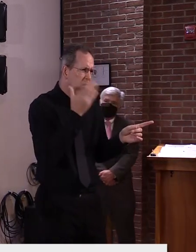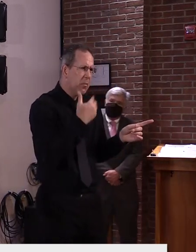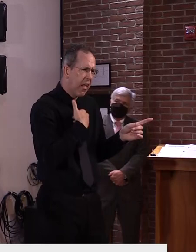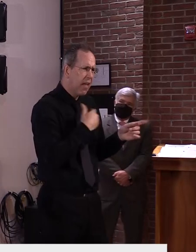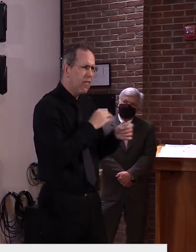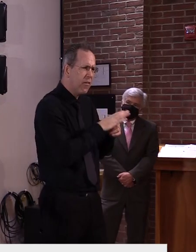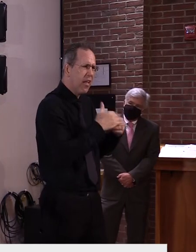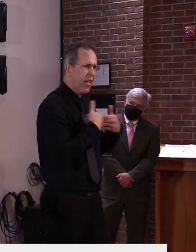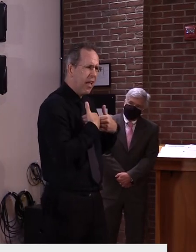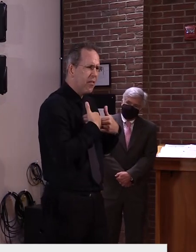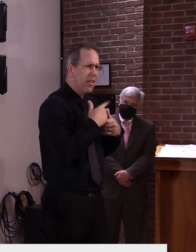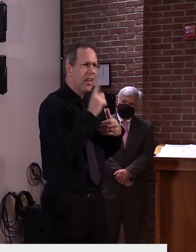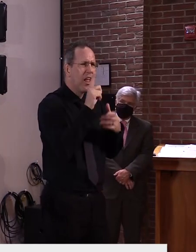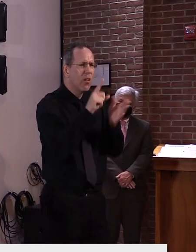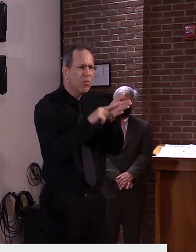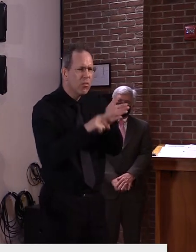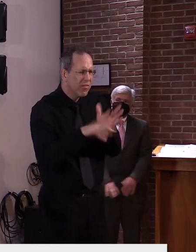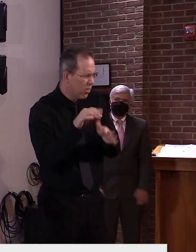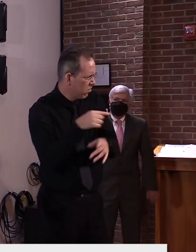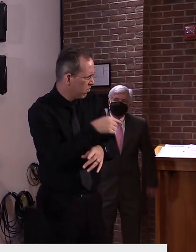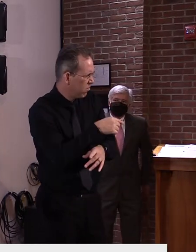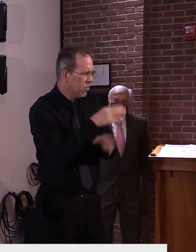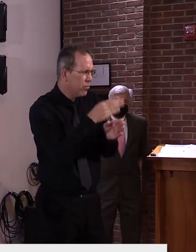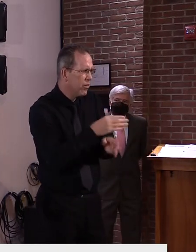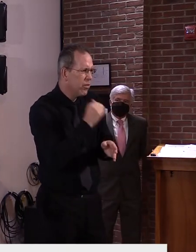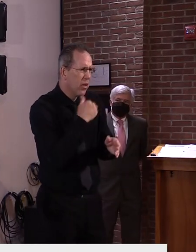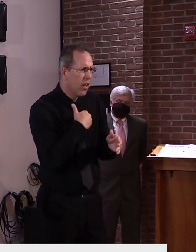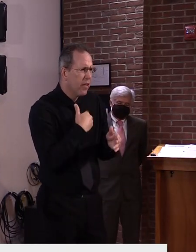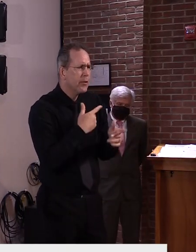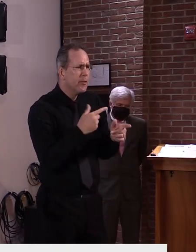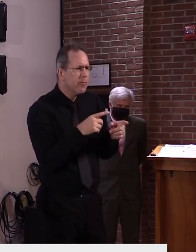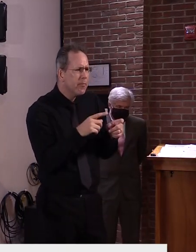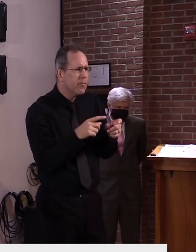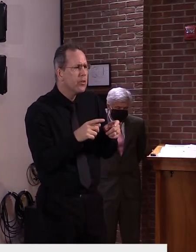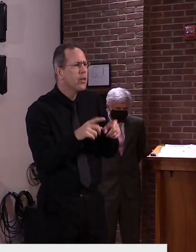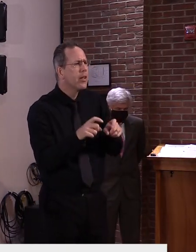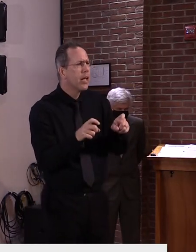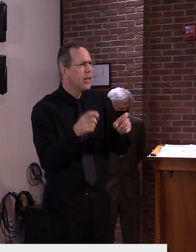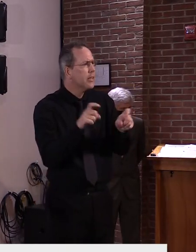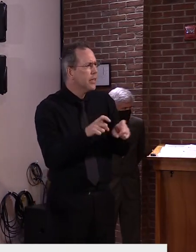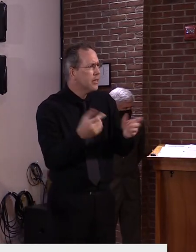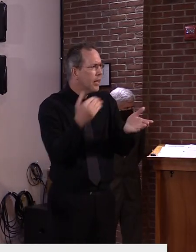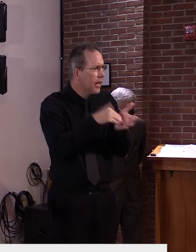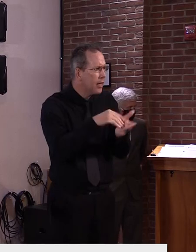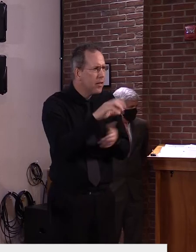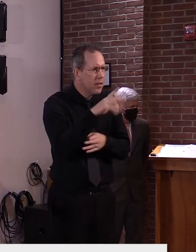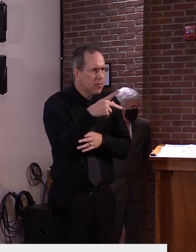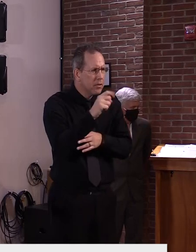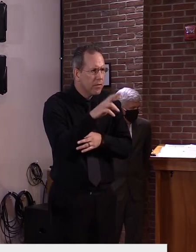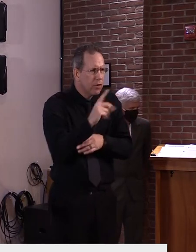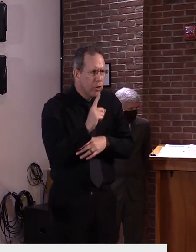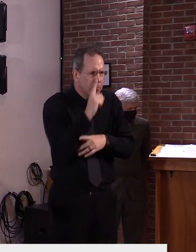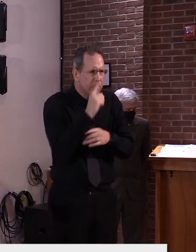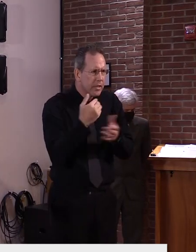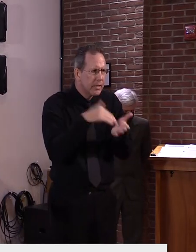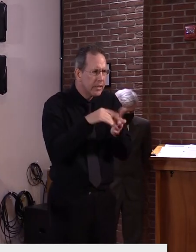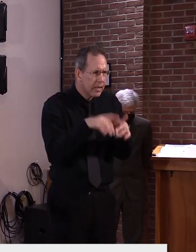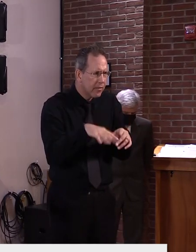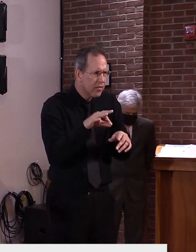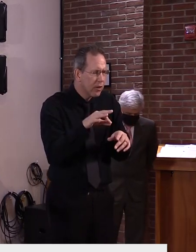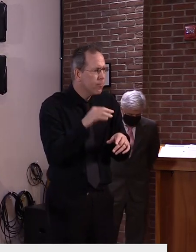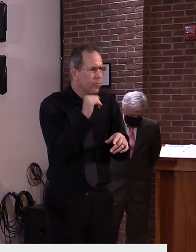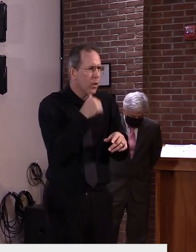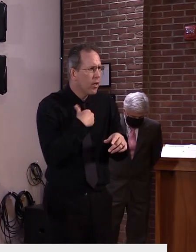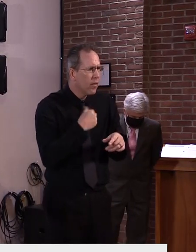the additional negative PCR test, which confirms our suspicions. But, if